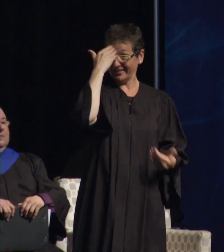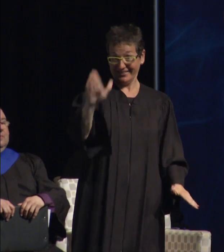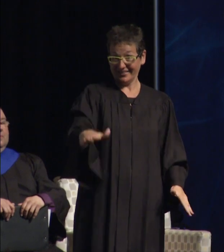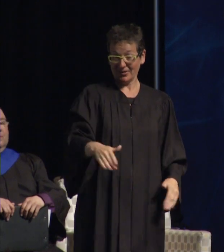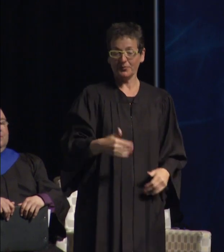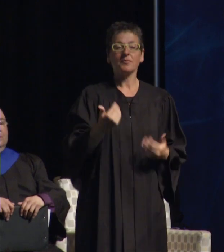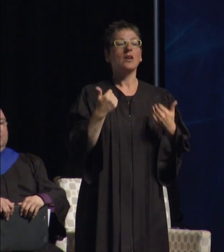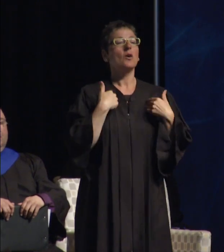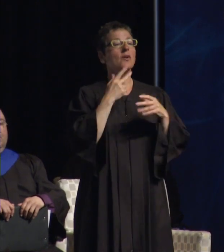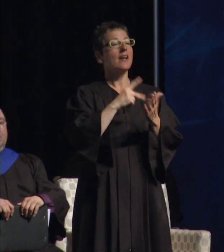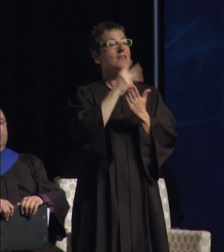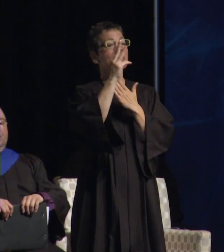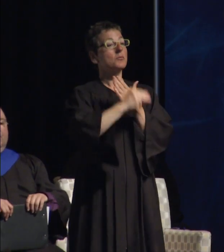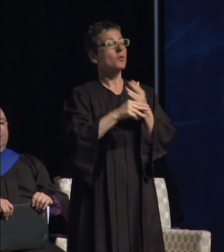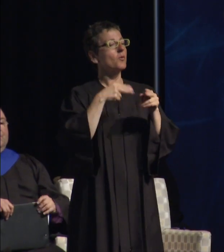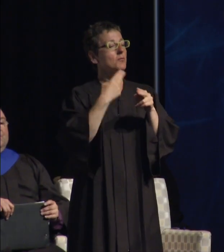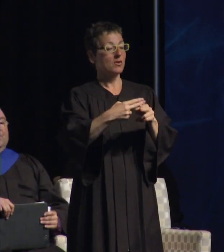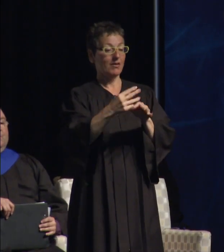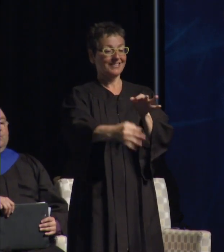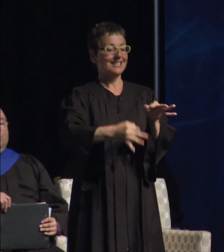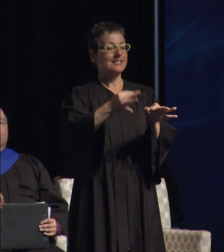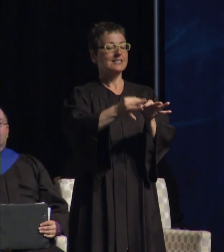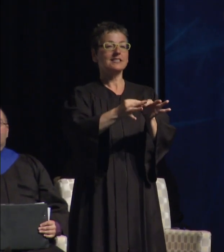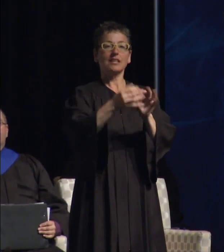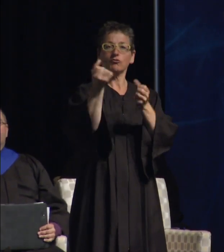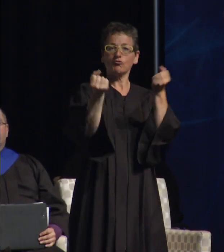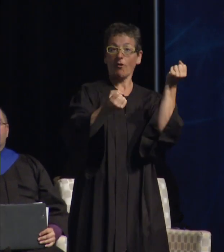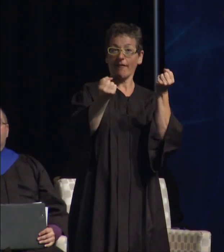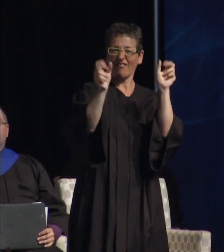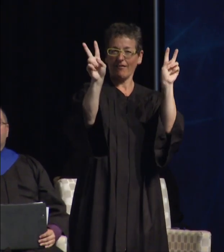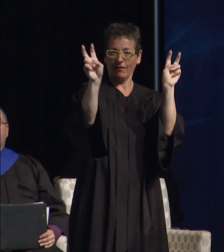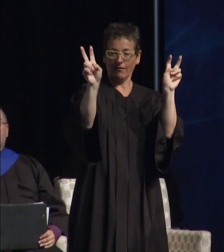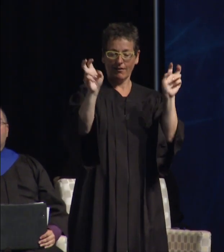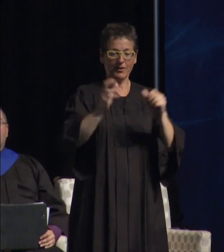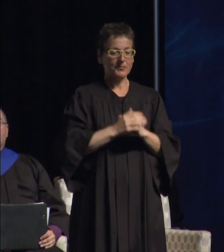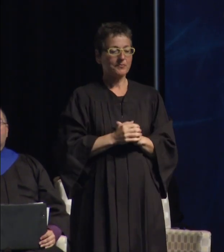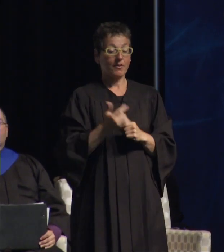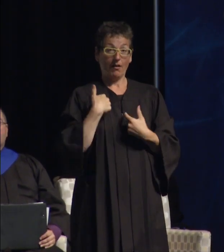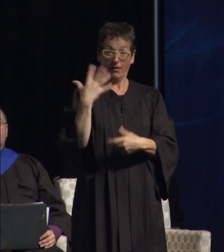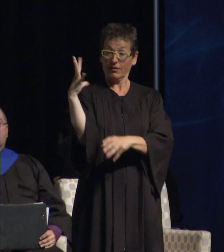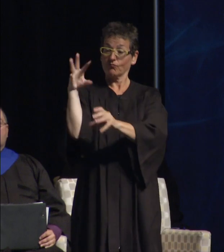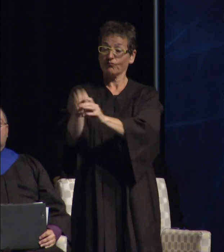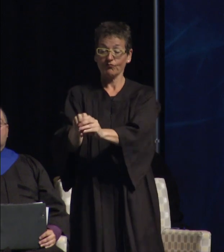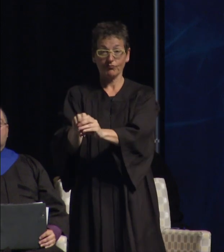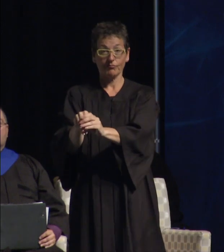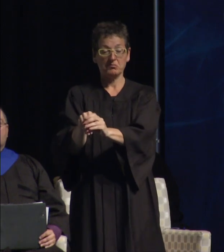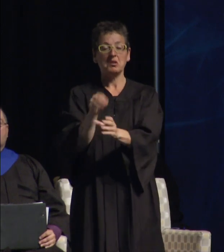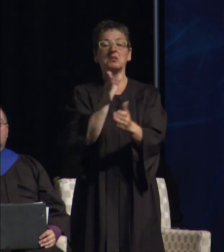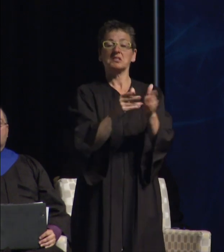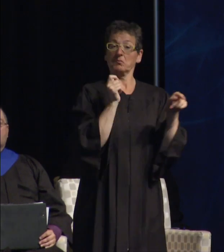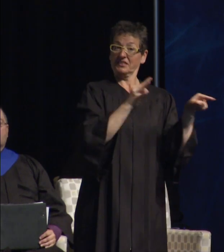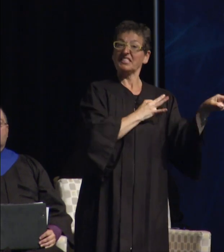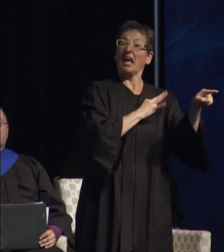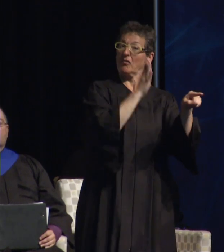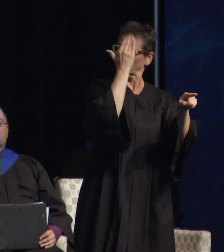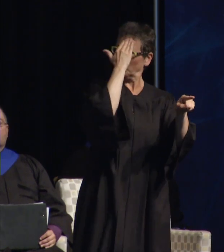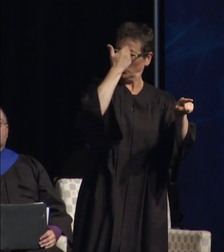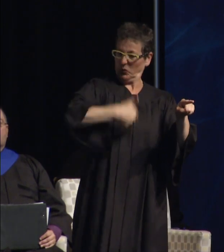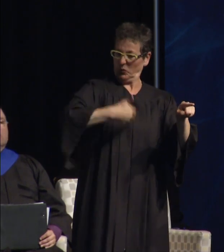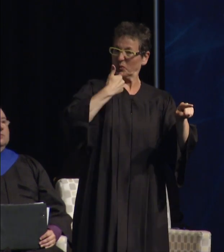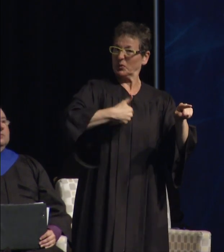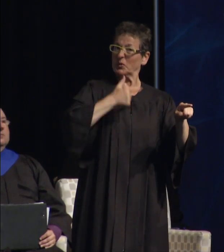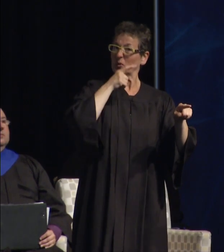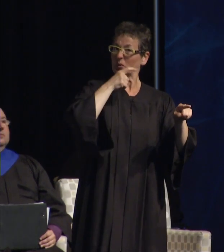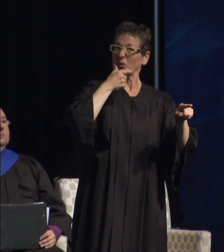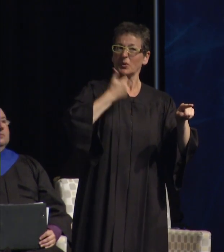called Test Drive, and I participated in the Test Drive program where staff knew my identity, but